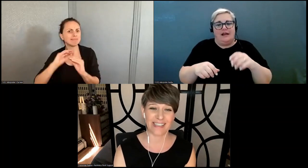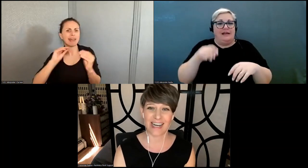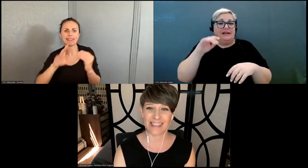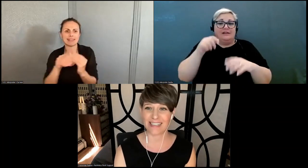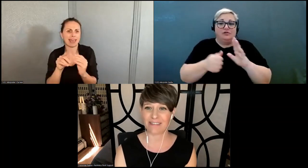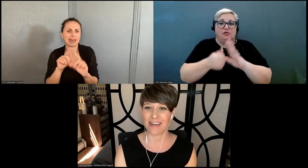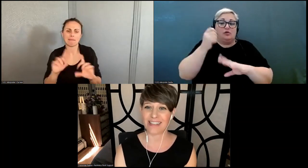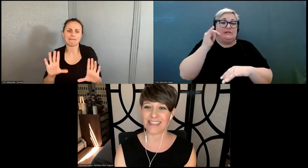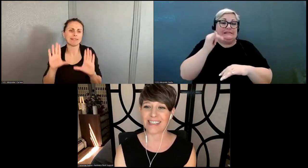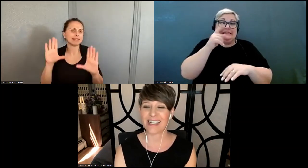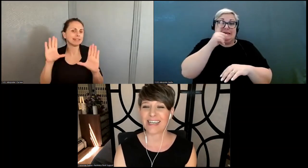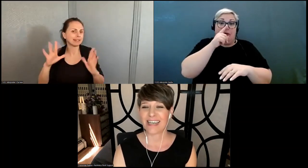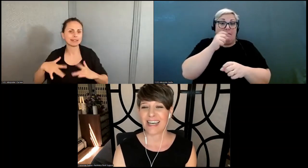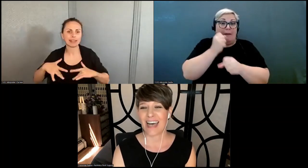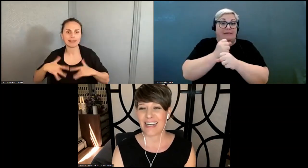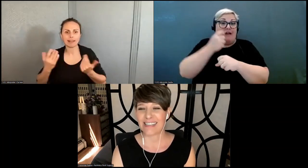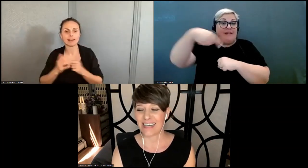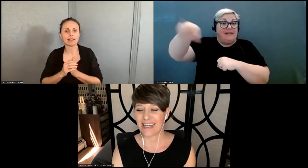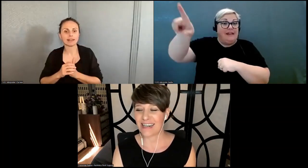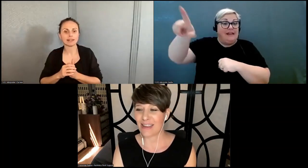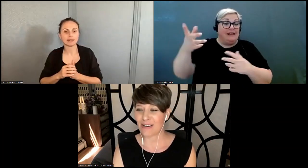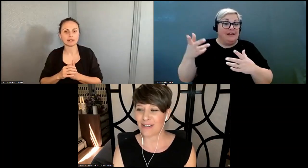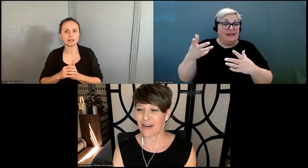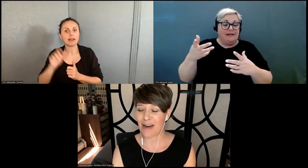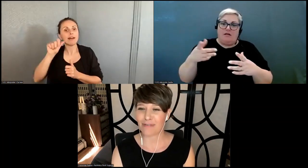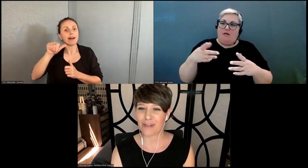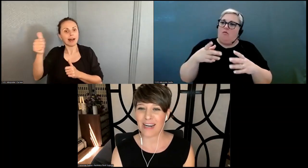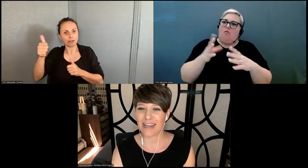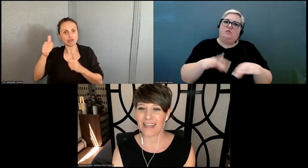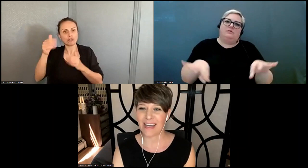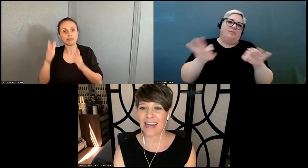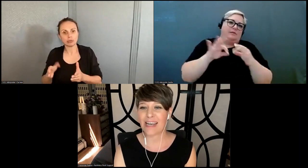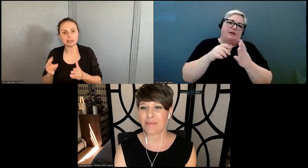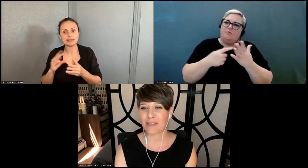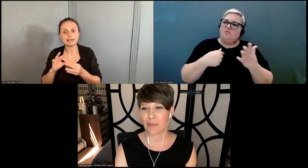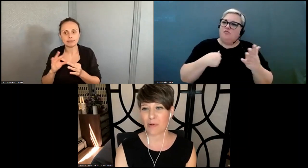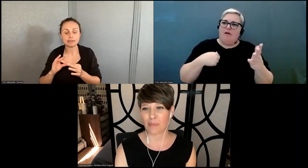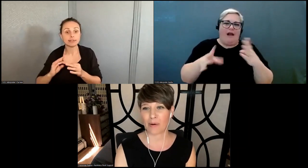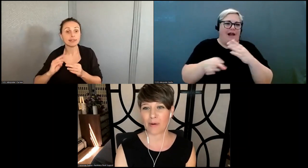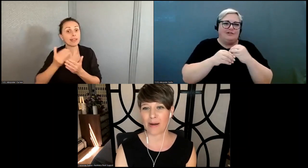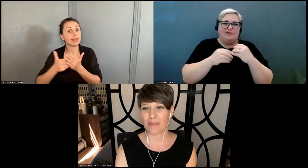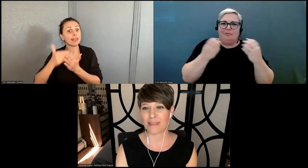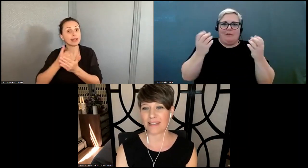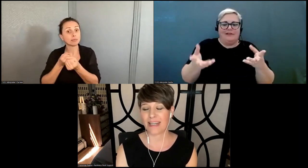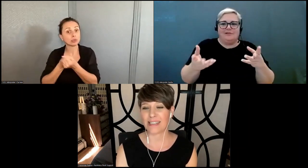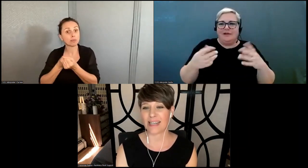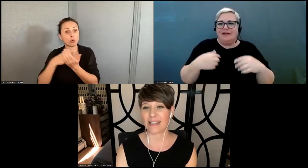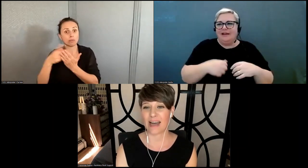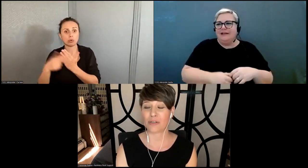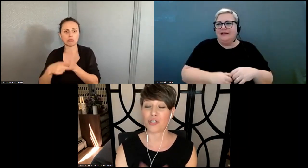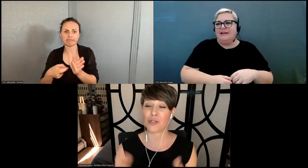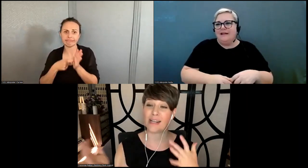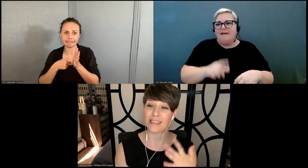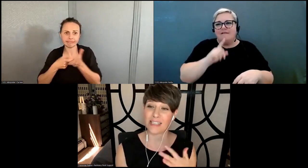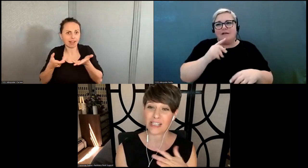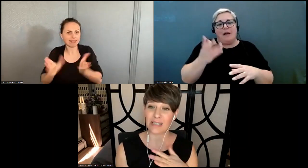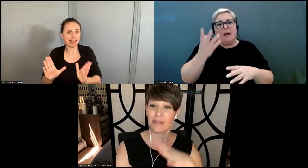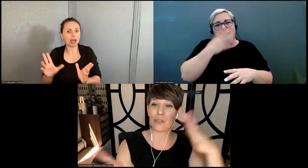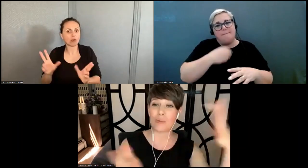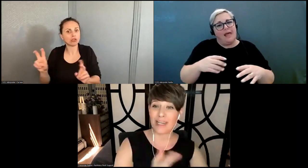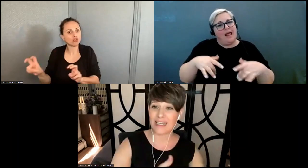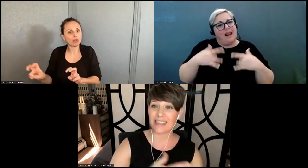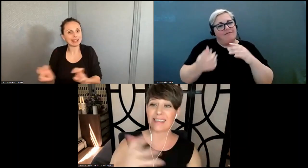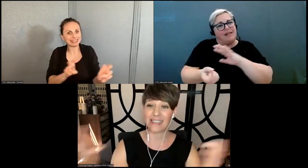a fantastic event. And another offering that income support programs need to allow